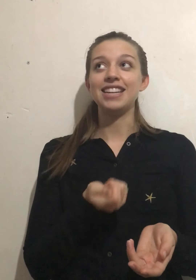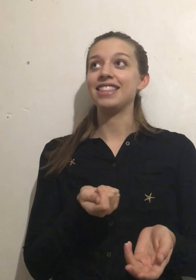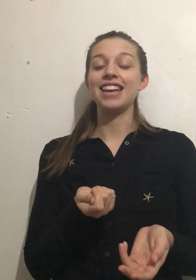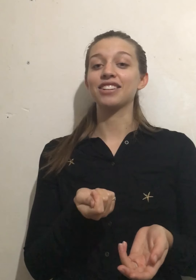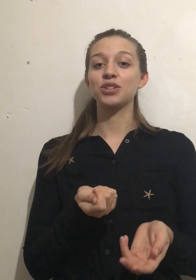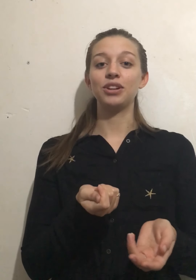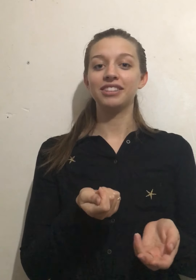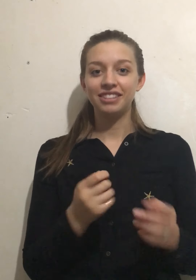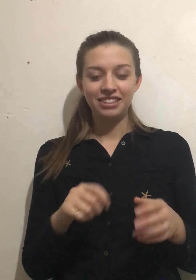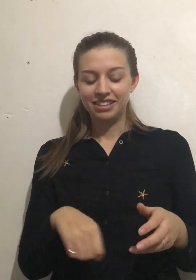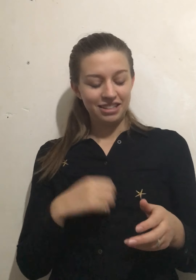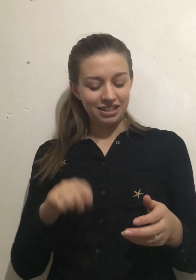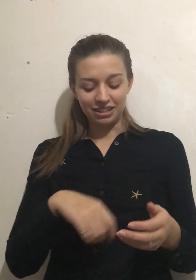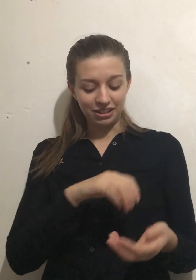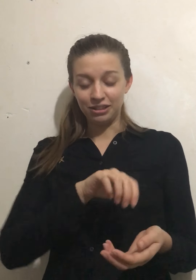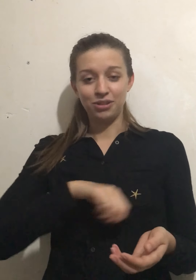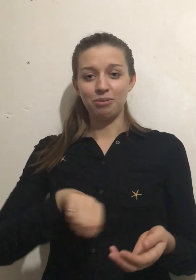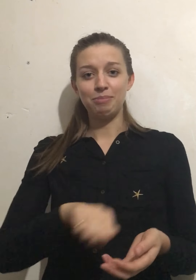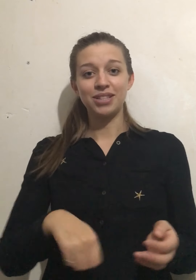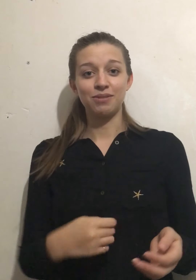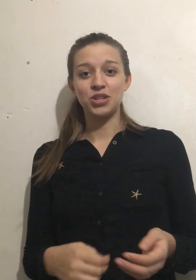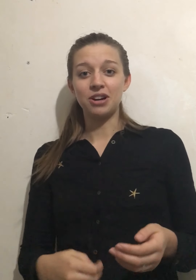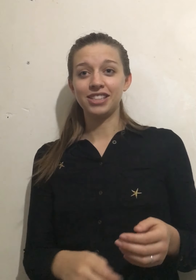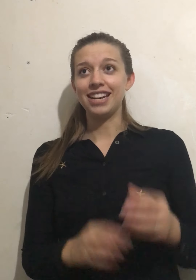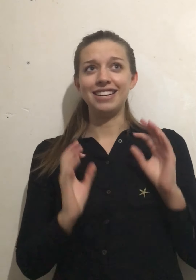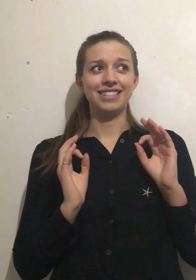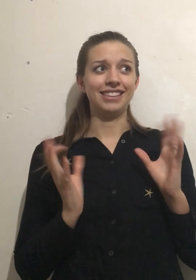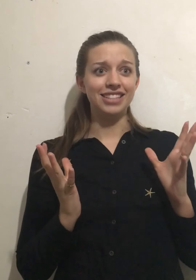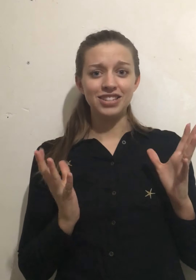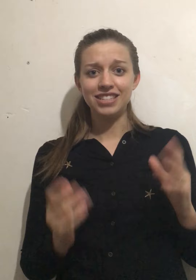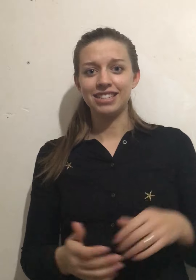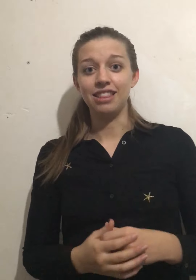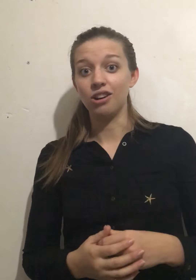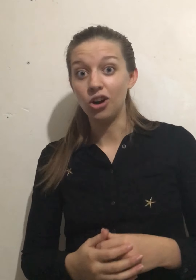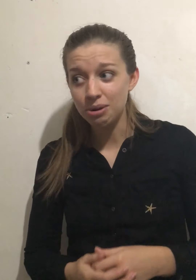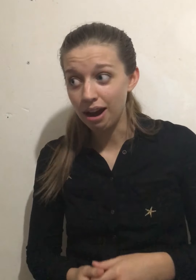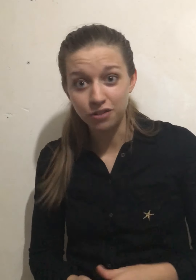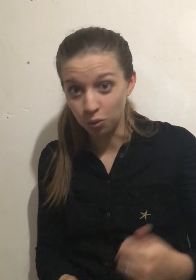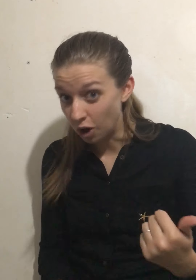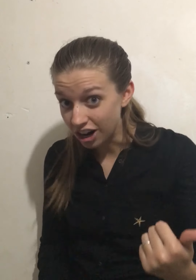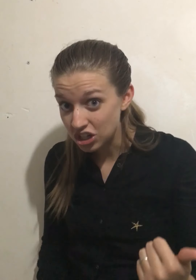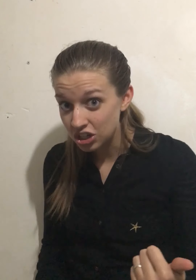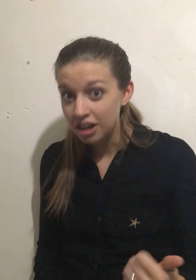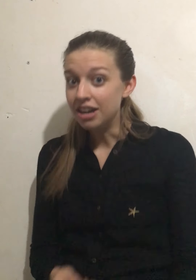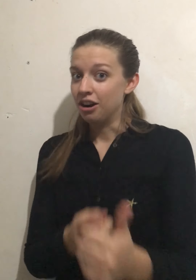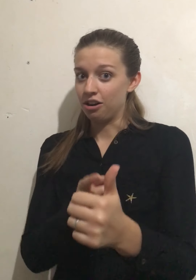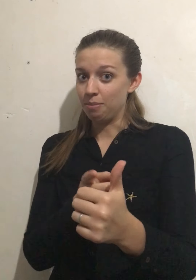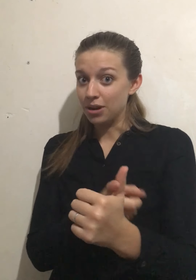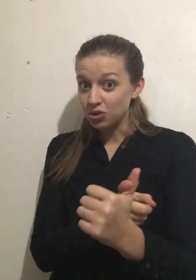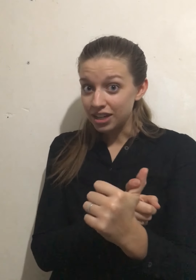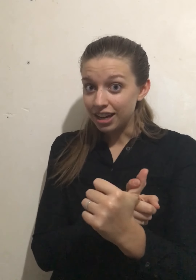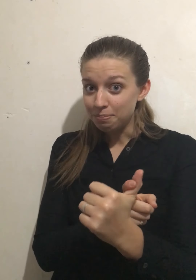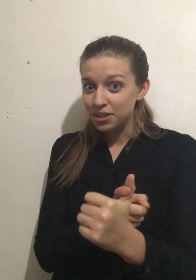the extra, the remnants of the chocolate, and it's delicious. And then all you have to wash are the measuring cups,